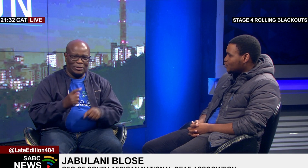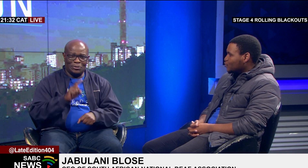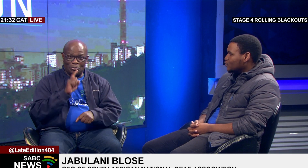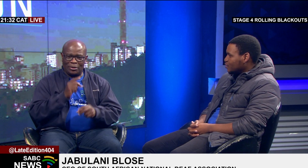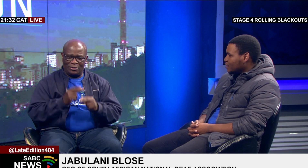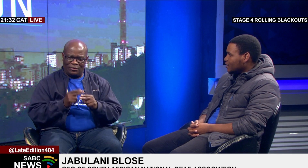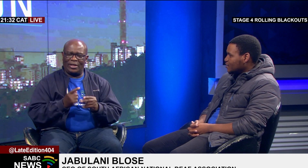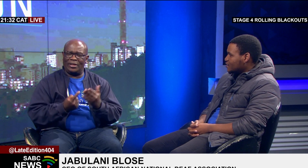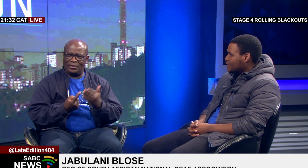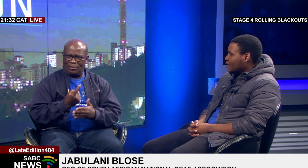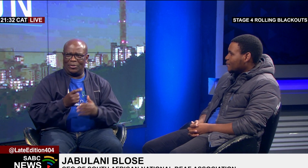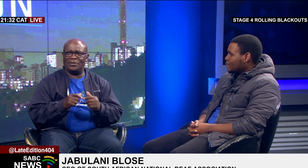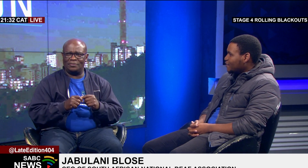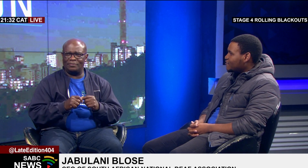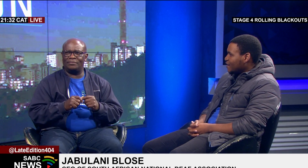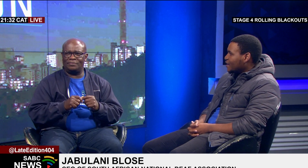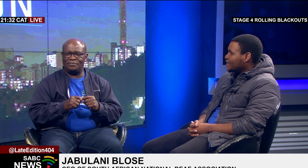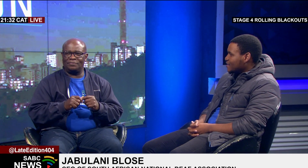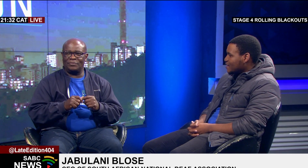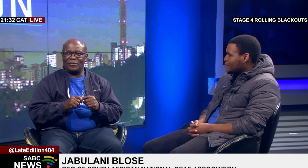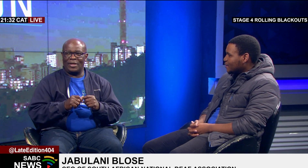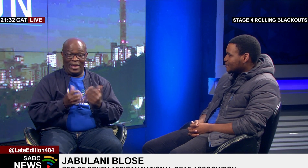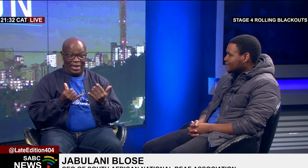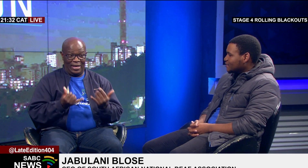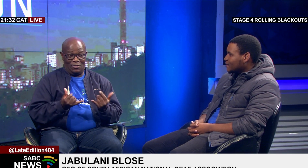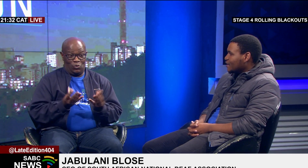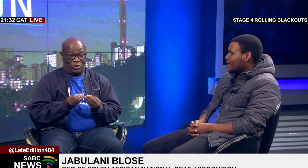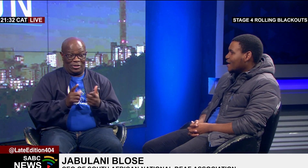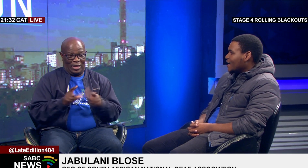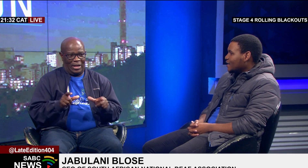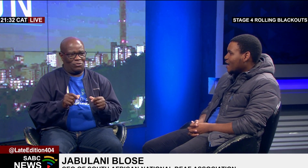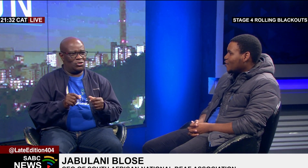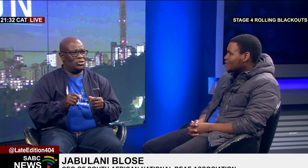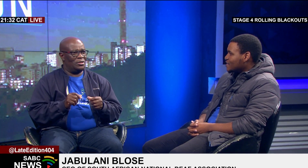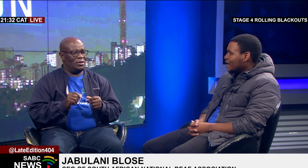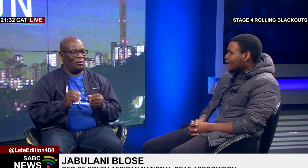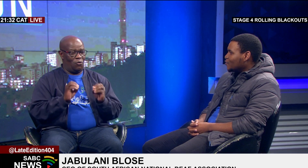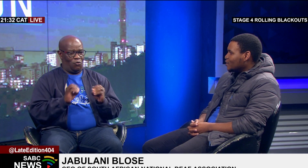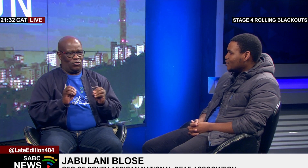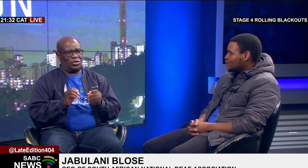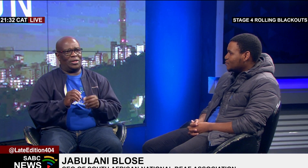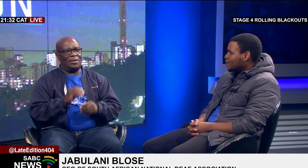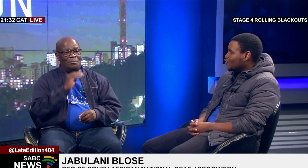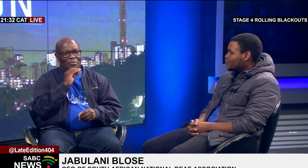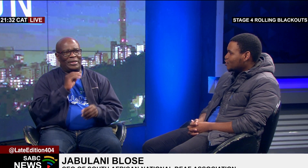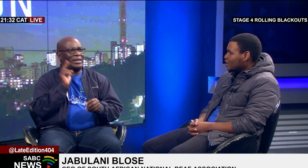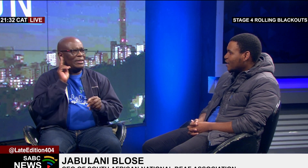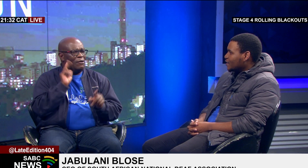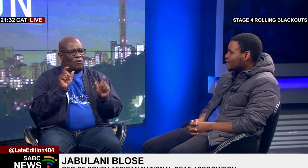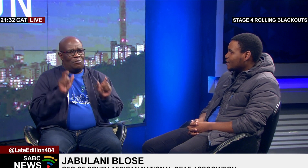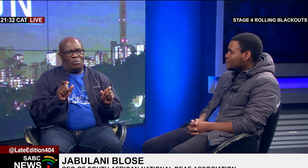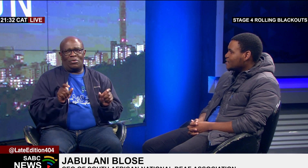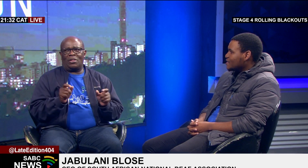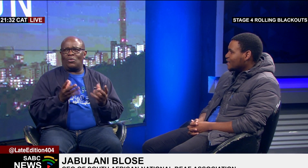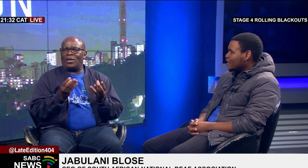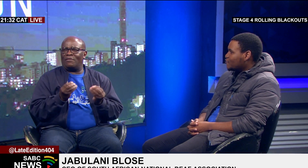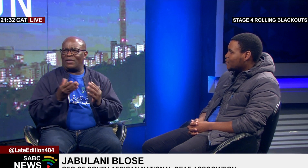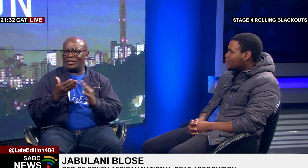overdue, yes, but finally it has happened. And now with sign language being an official, it means that deaf people will